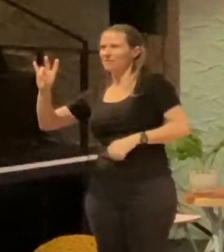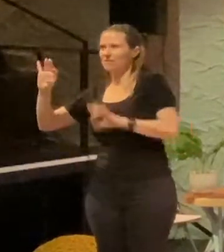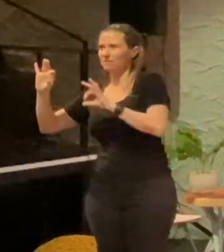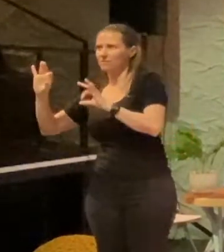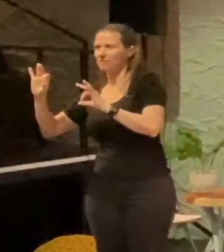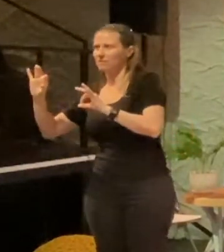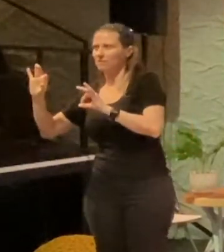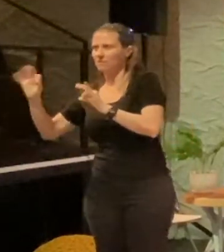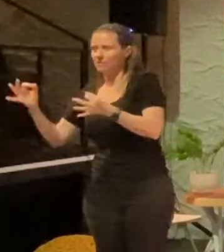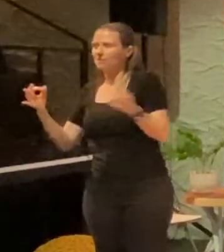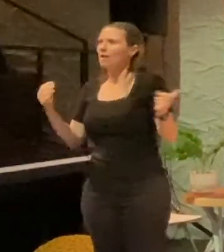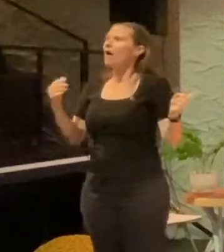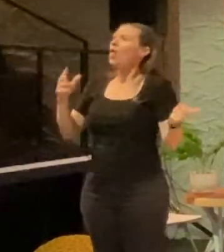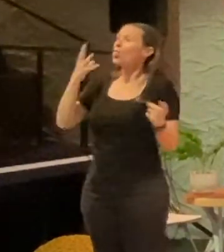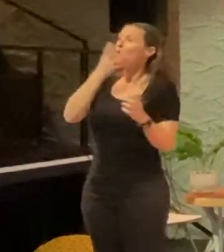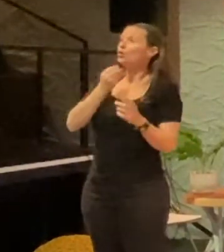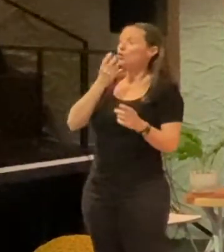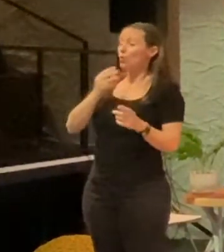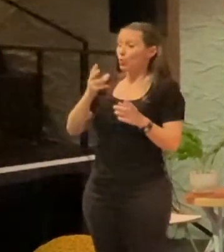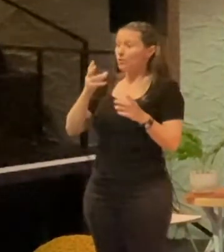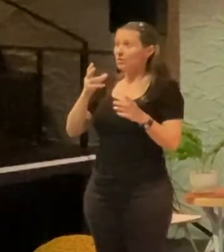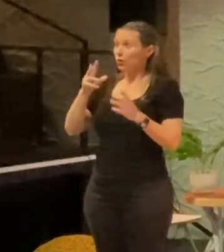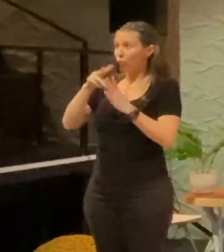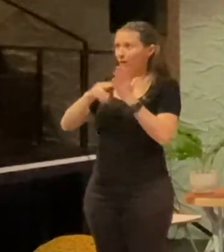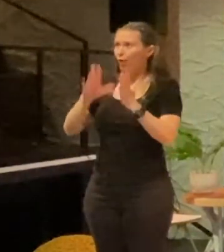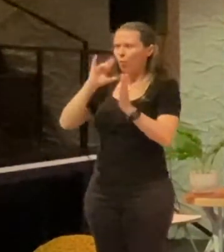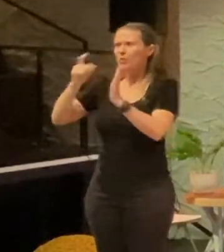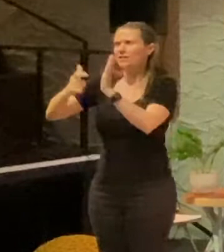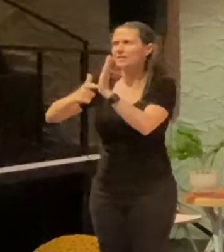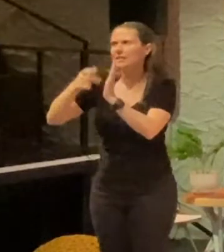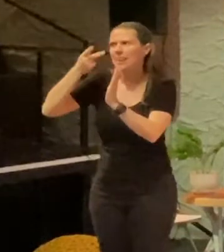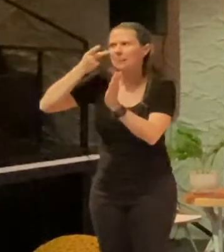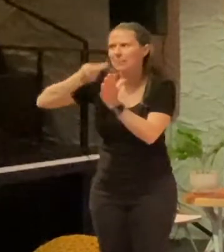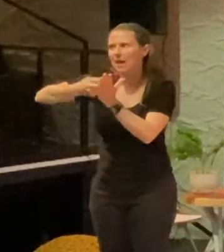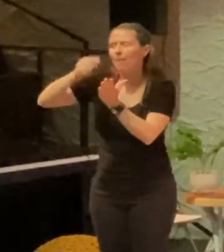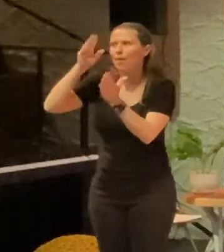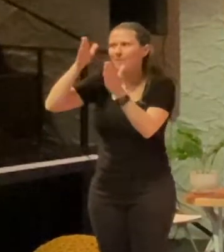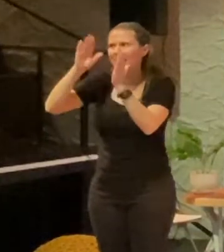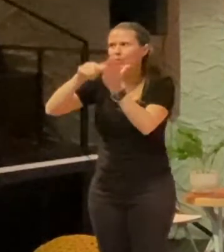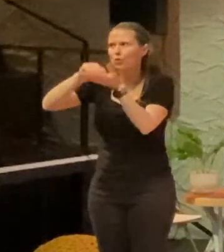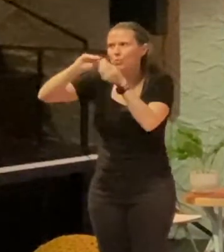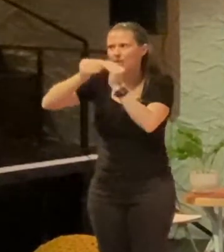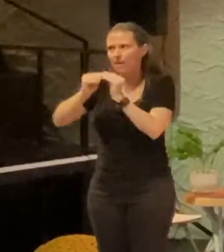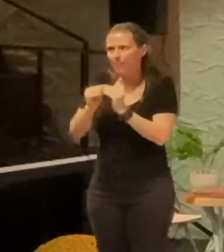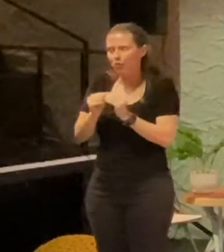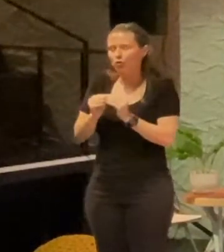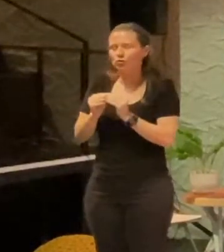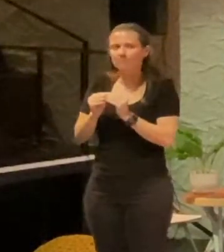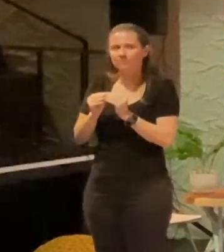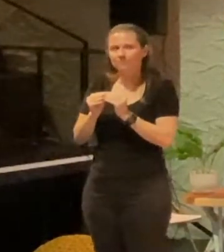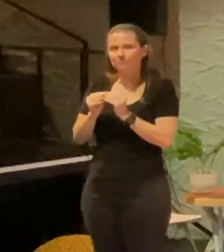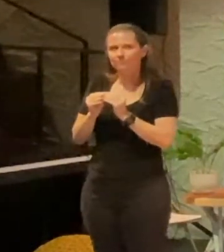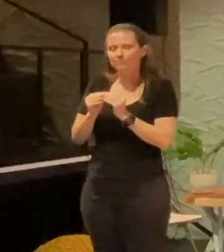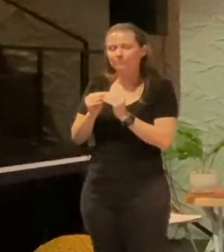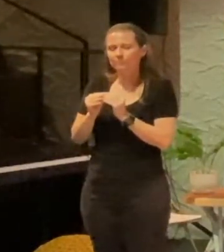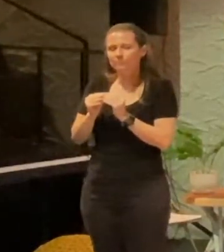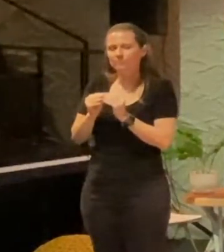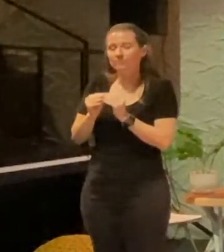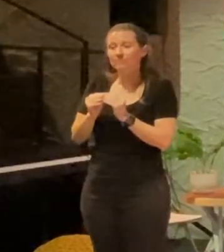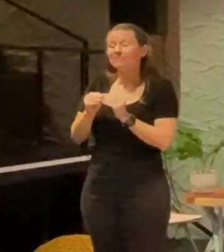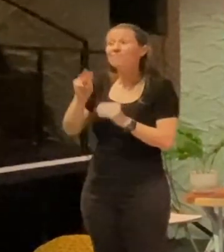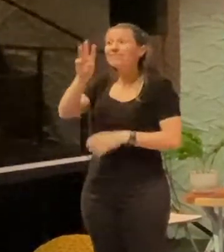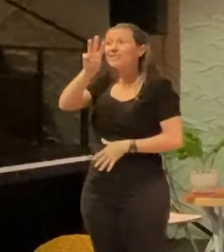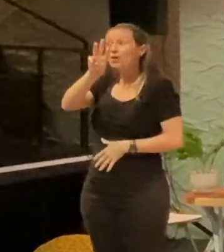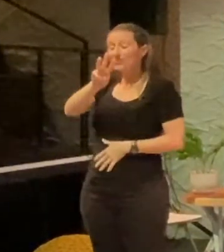reaching? Actually, no, the Jewish reader would be focused on this. They'd be hearing this. They'd be paying attention to this. But there's only